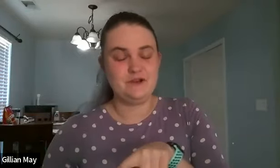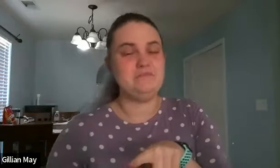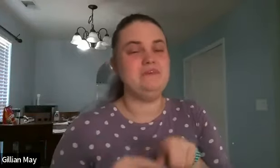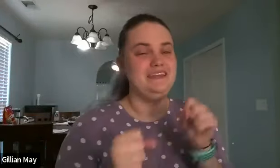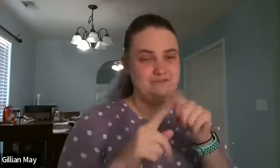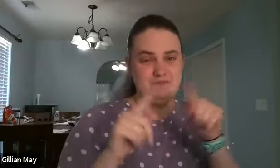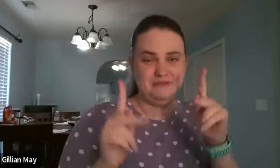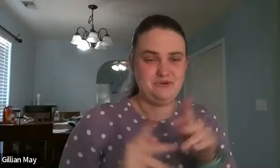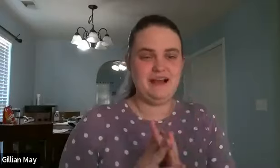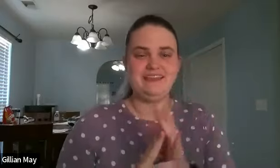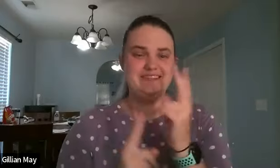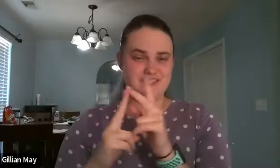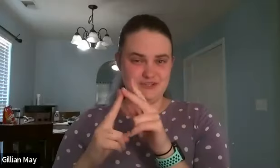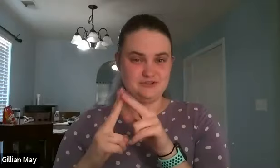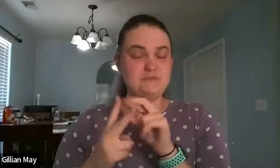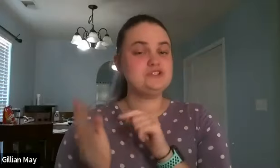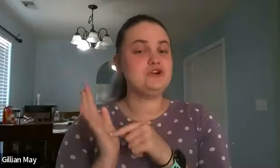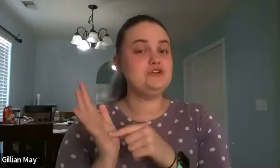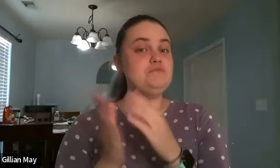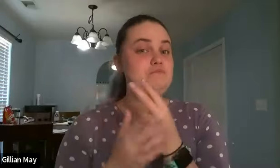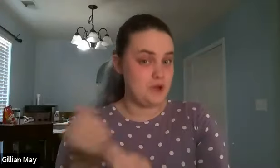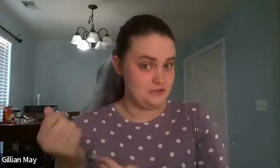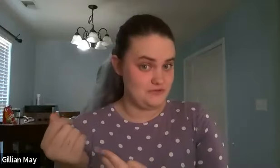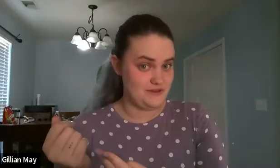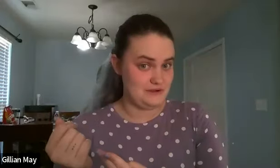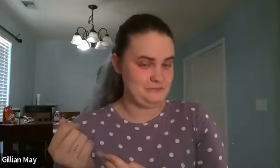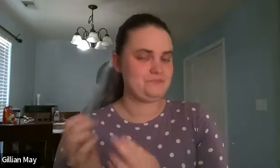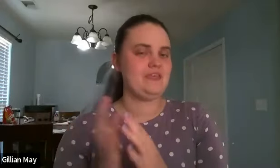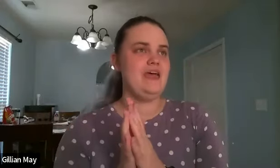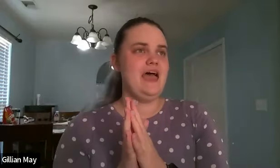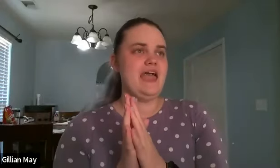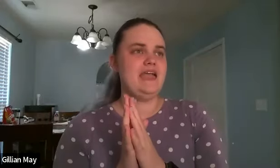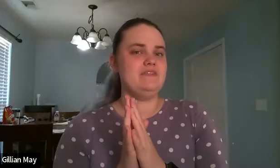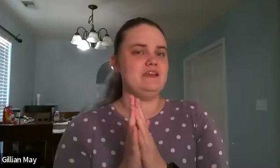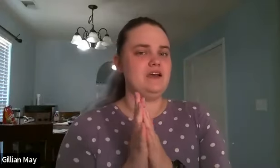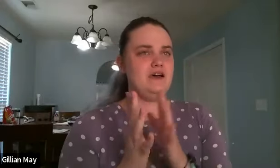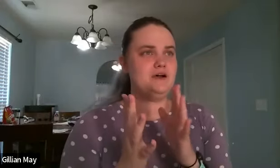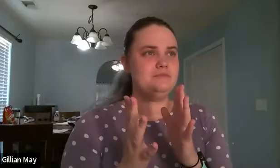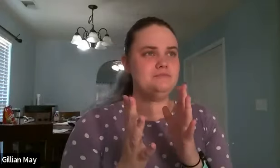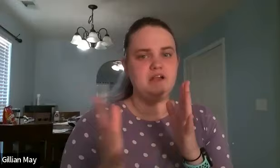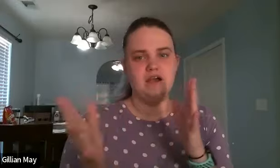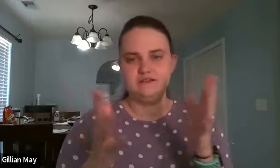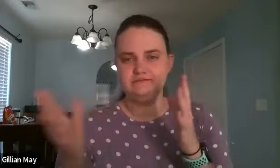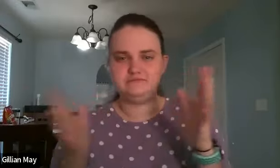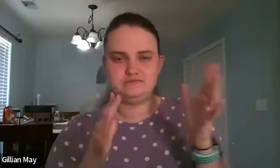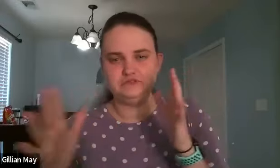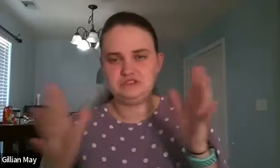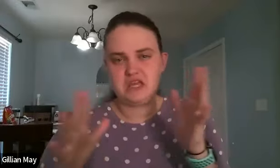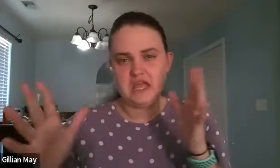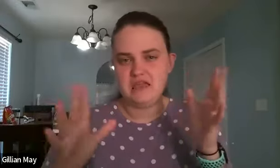from many different people. I get these two. So I'm going to show you both of them. And then kind of say,